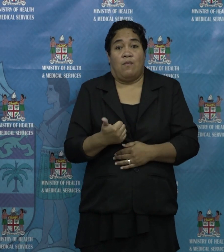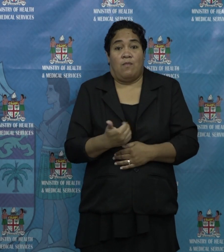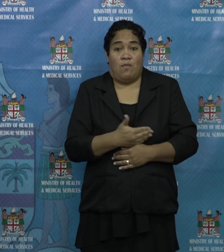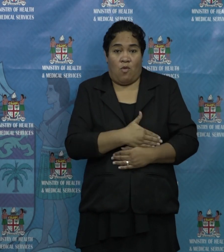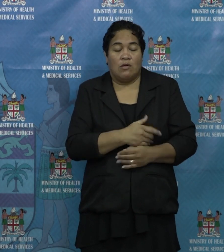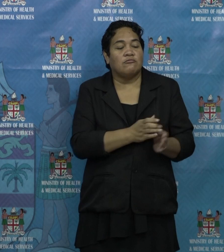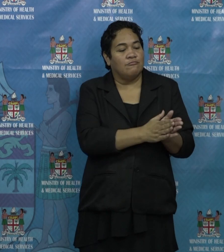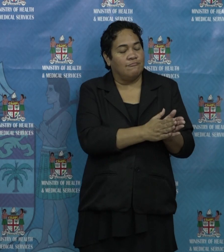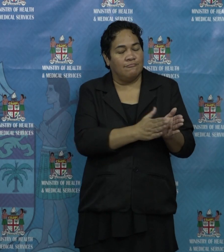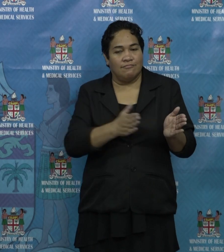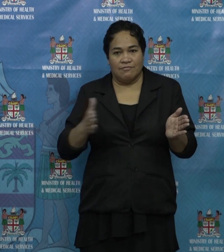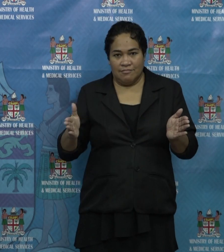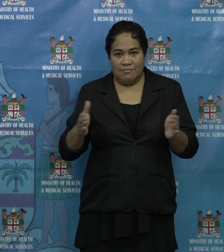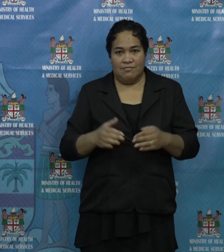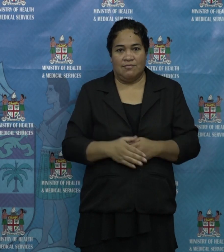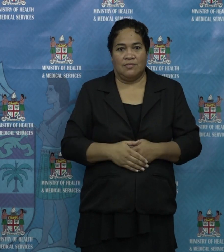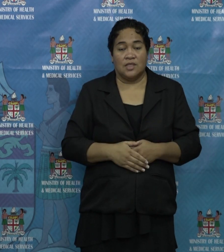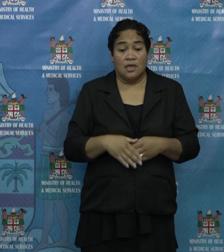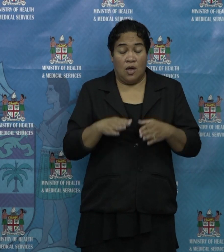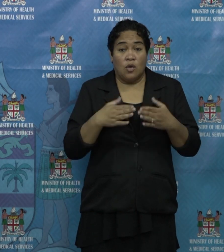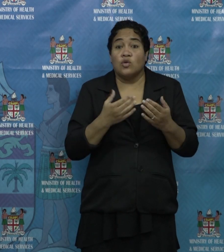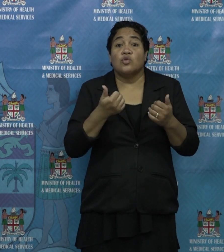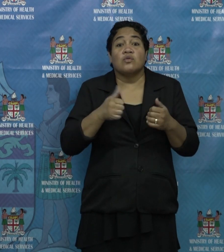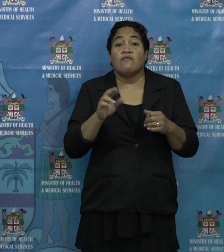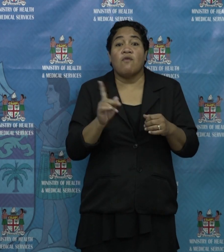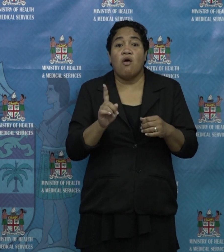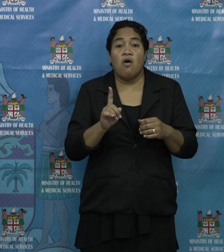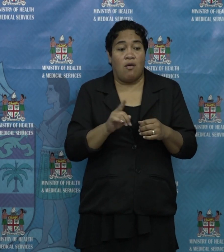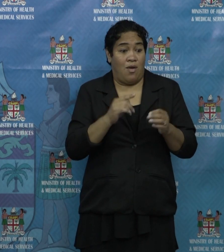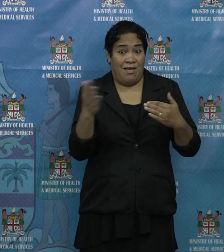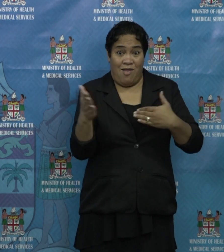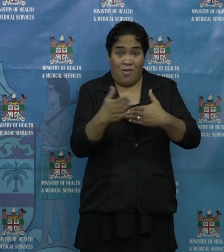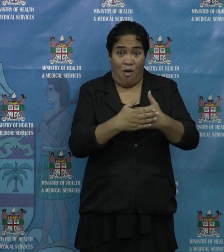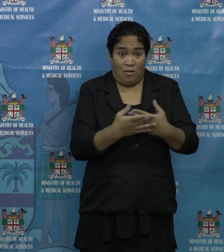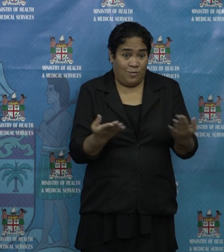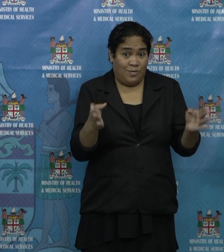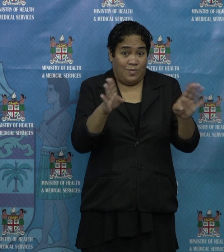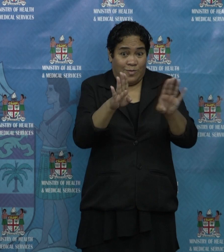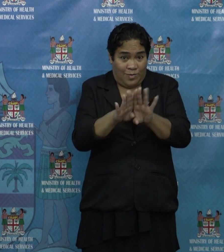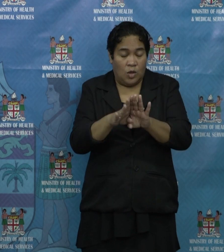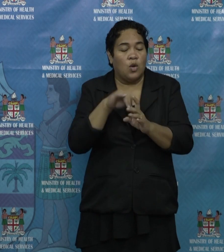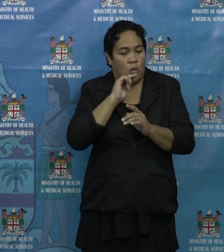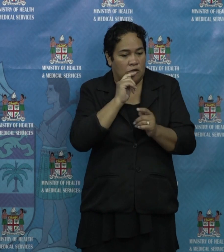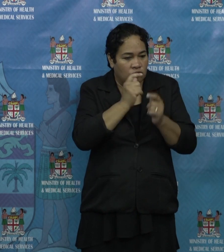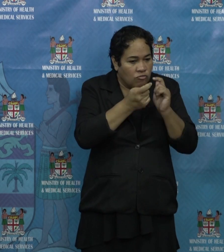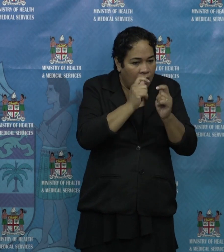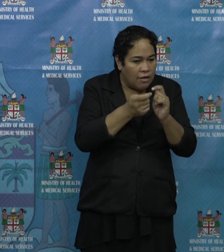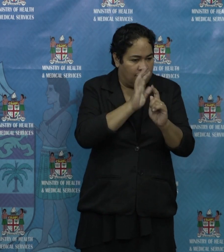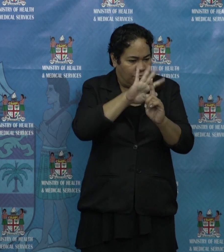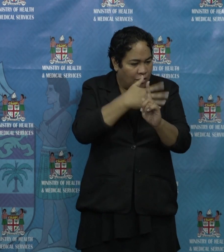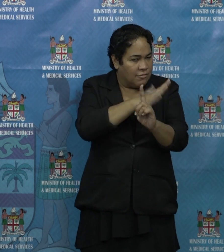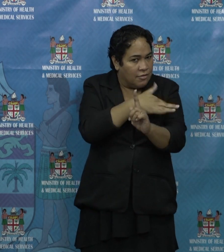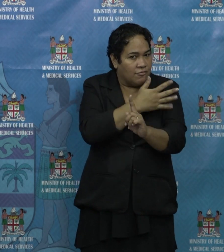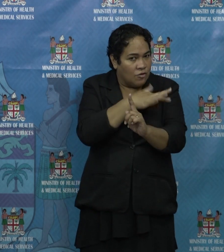We're going to use that window to trace and swab. Those are the marching orders of ministry-wide. Trace, swab,